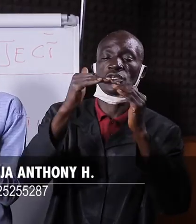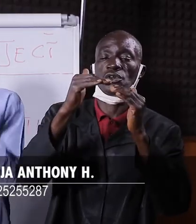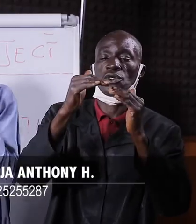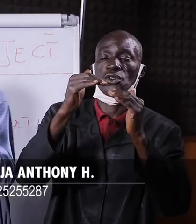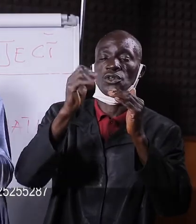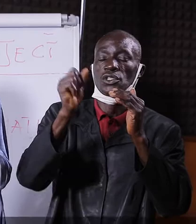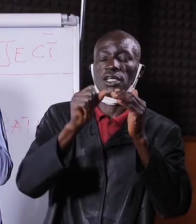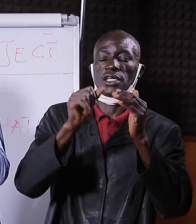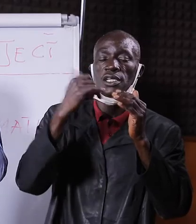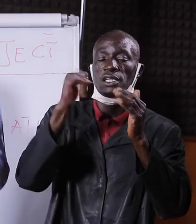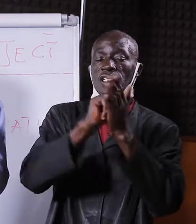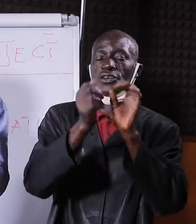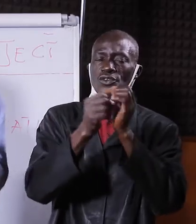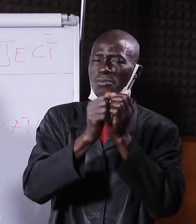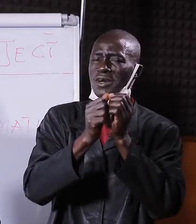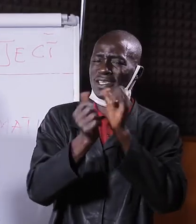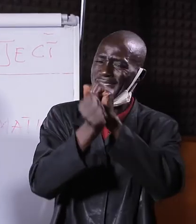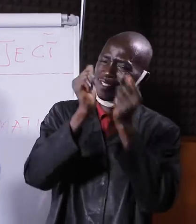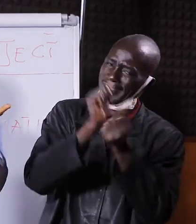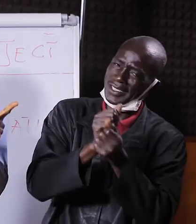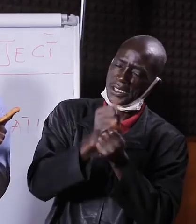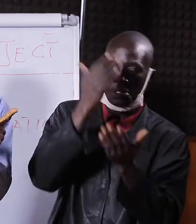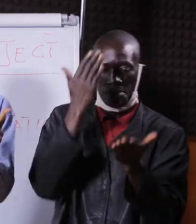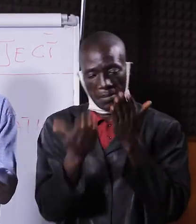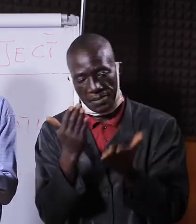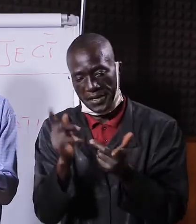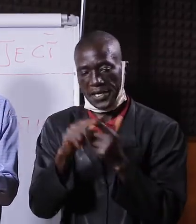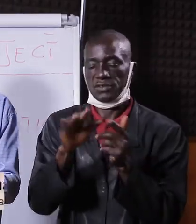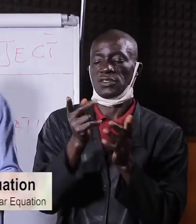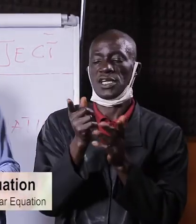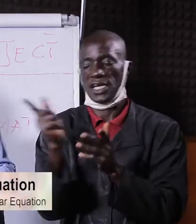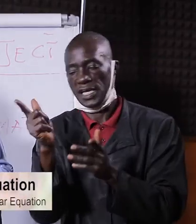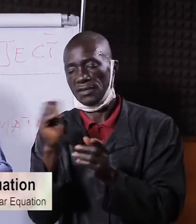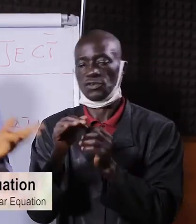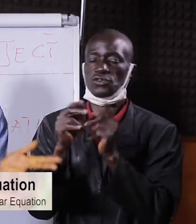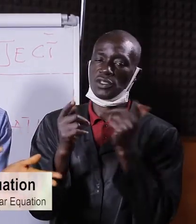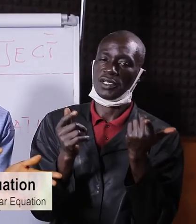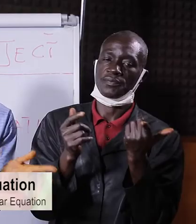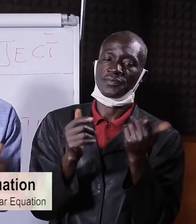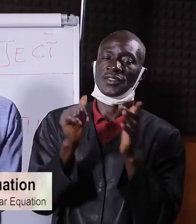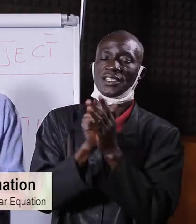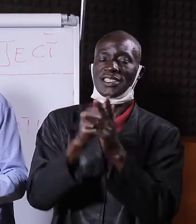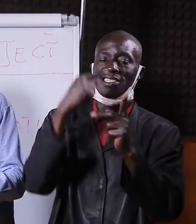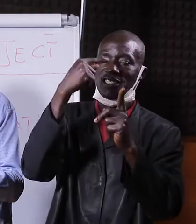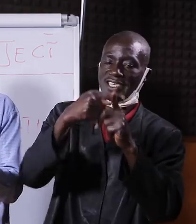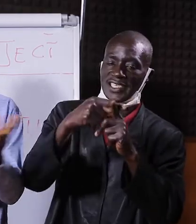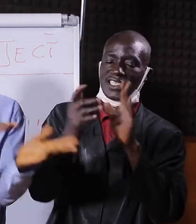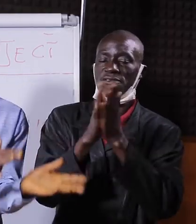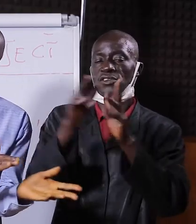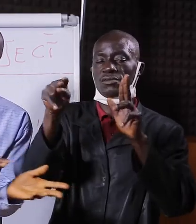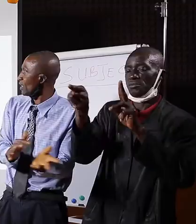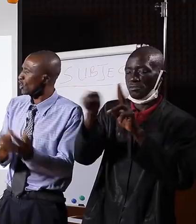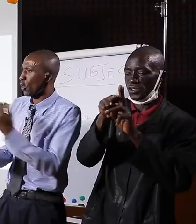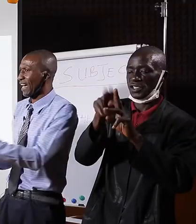then the sign changes either to the left or to the right. That is, negative becomes positive and positive